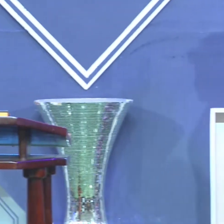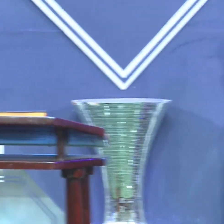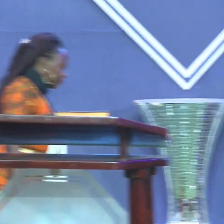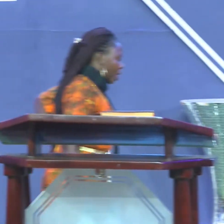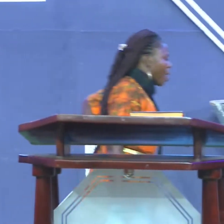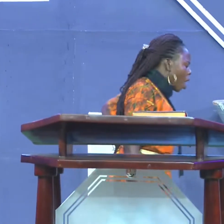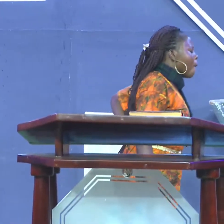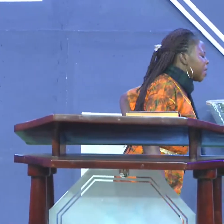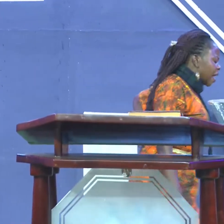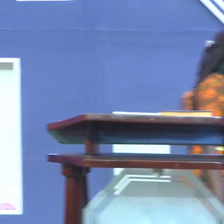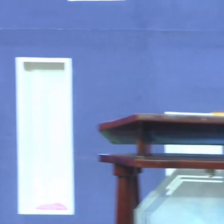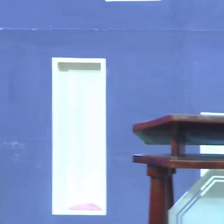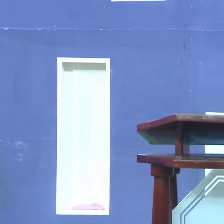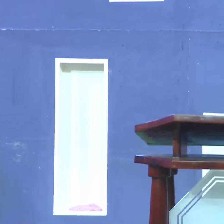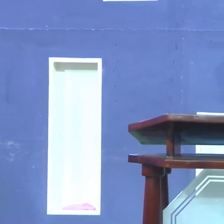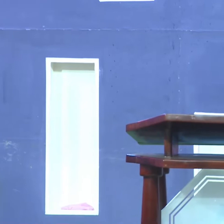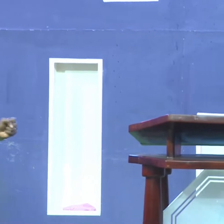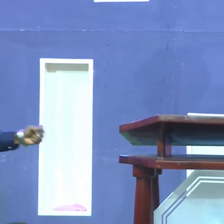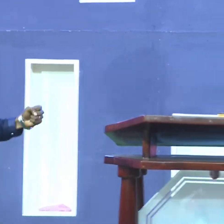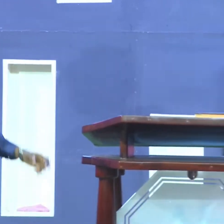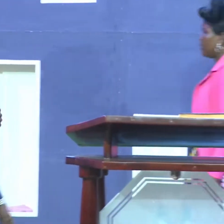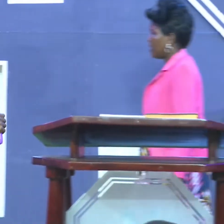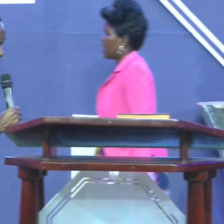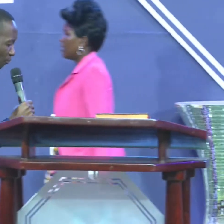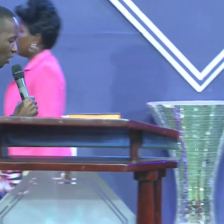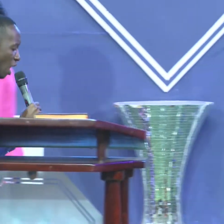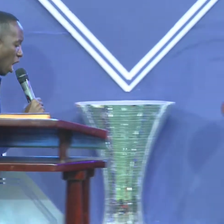atoloka ng'asaba waliwo afuluma olw'okusaba